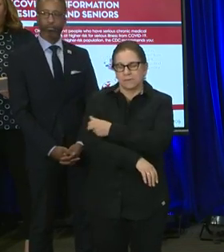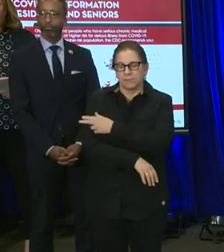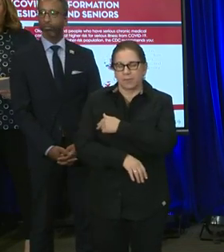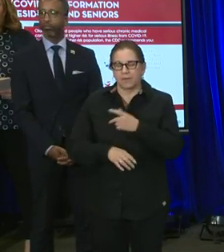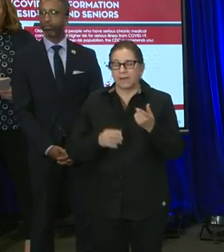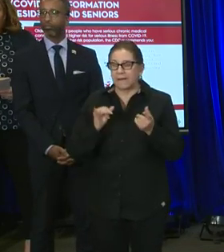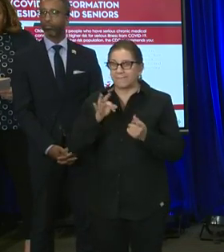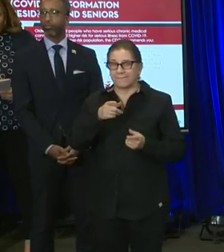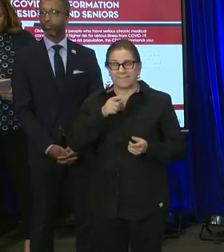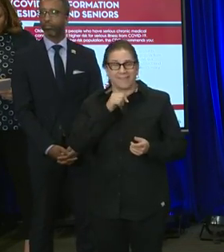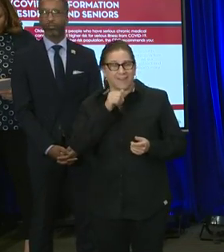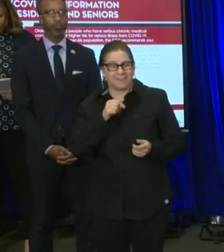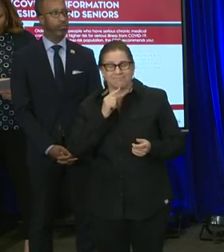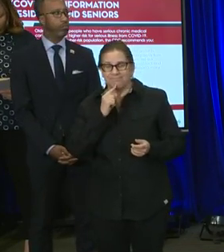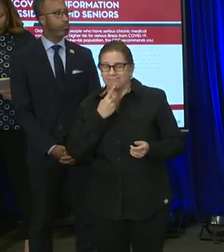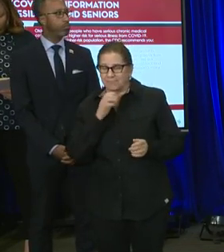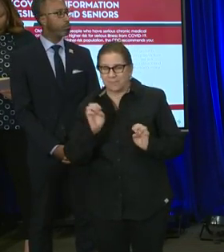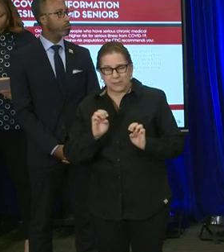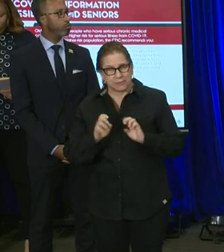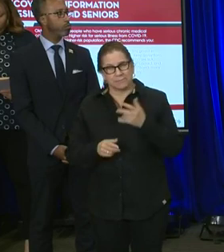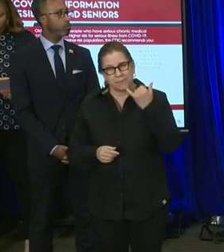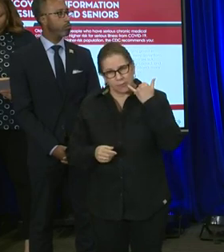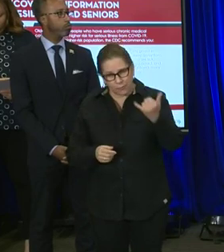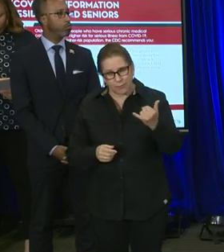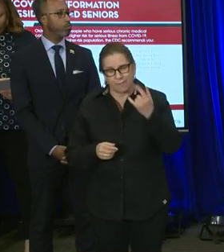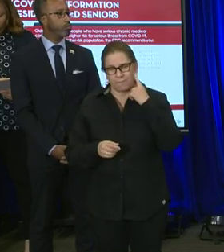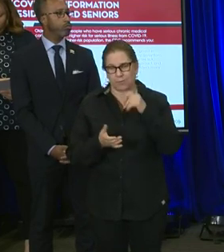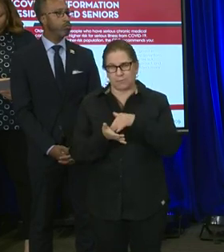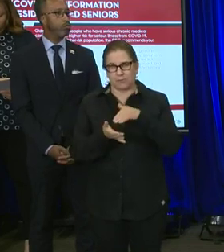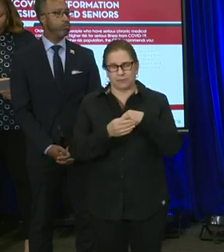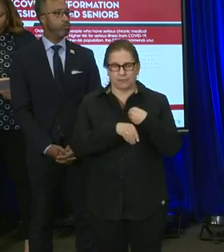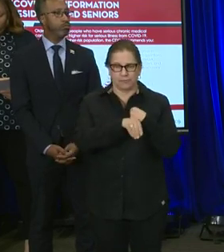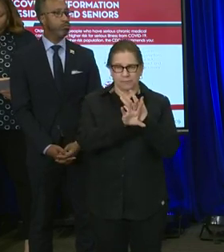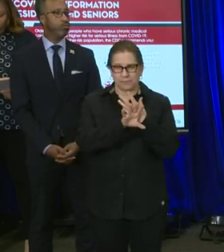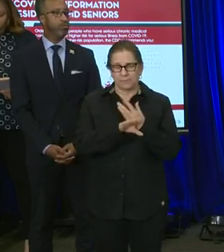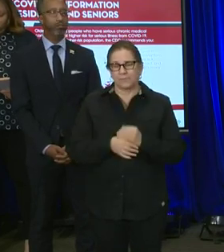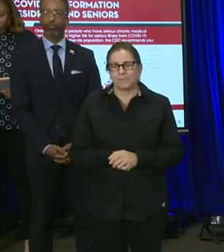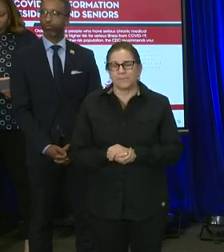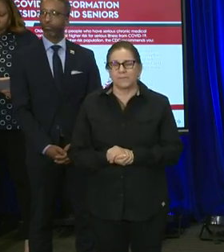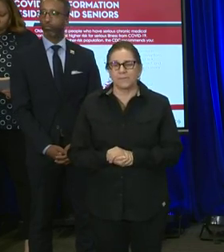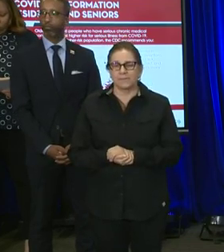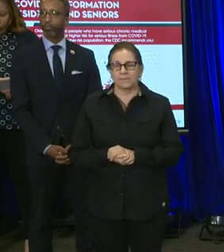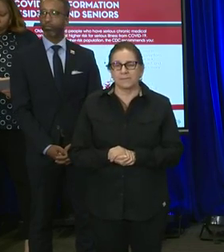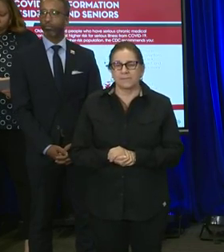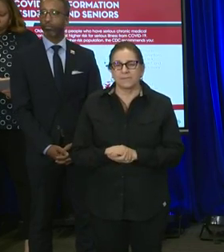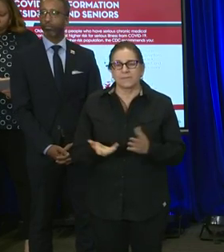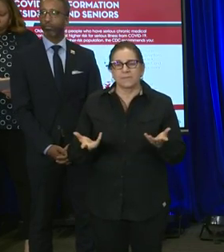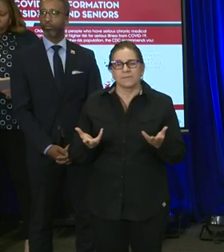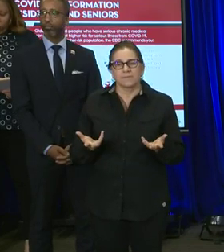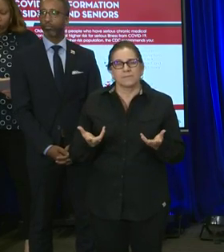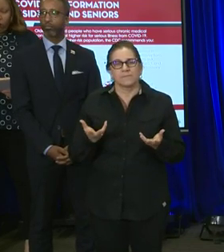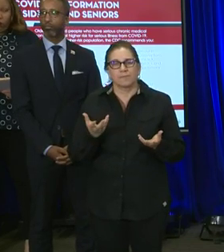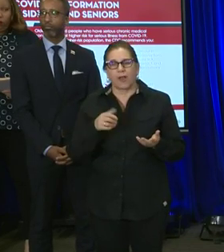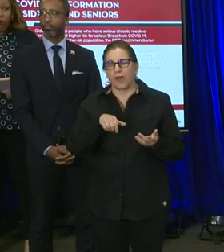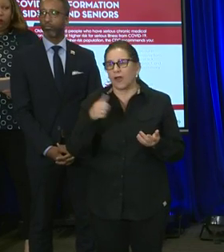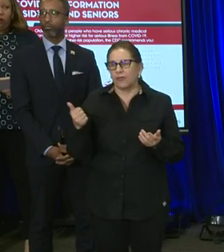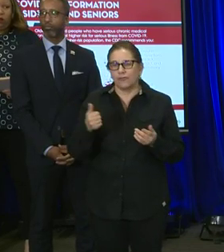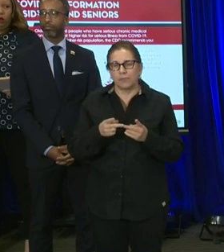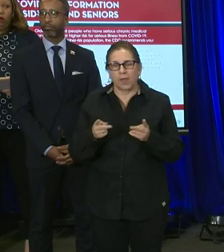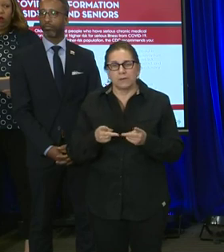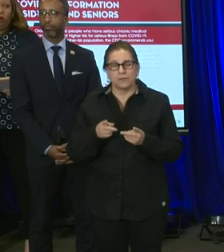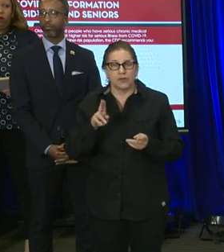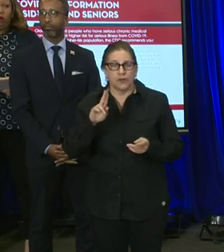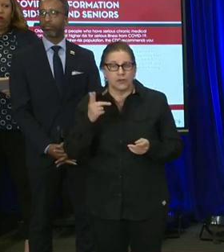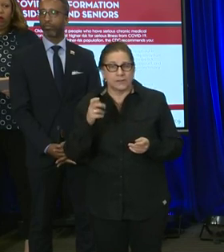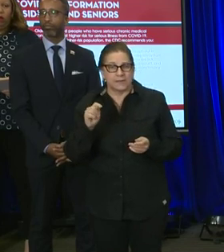also being able to explore alternative care space on their healthcare campuses. You may see this manifest as the